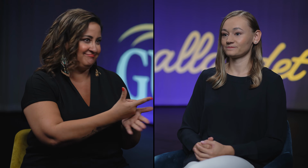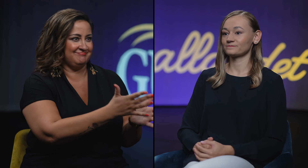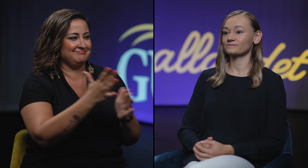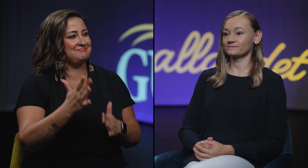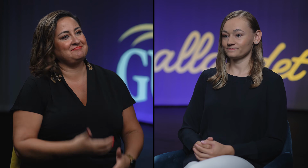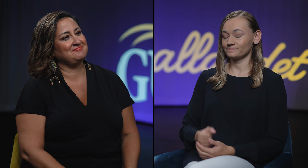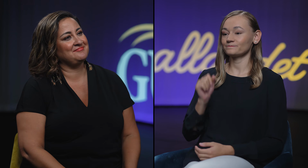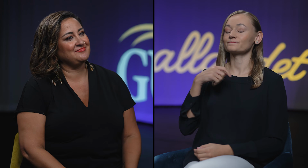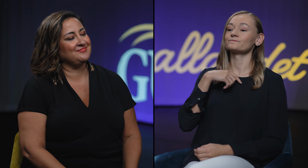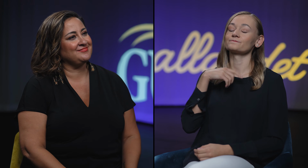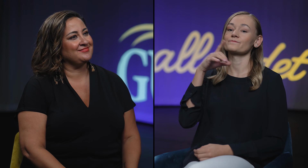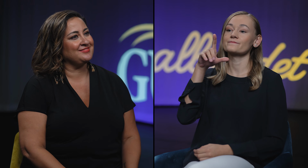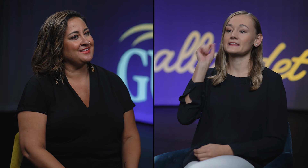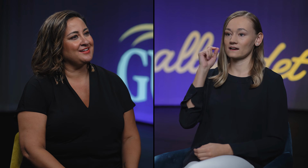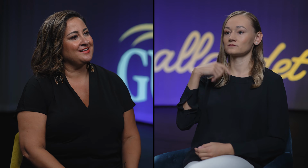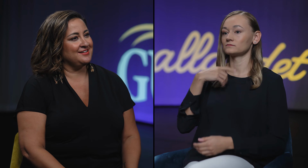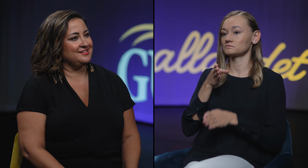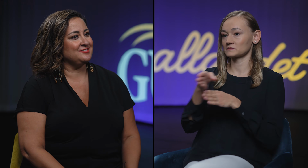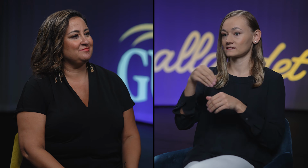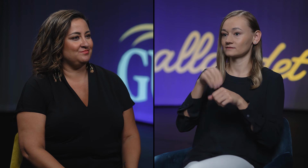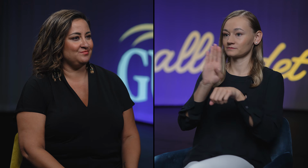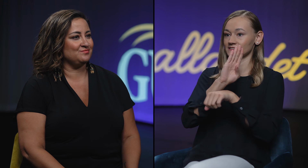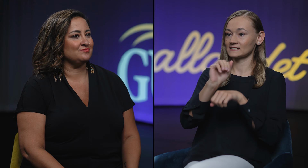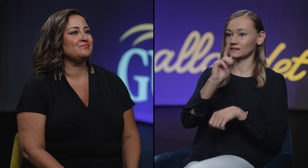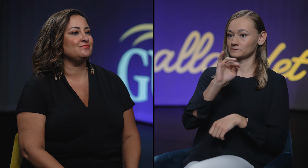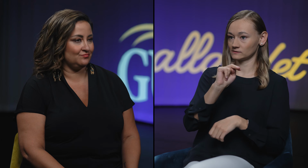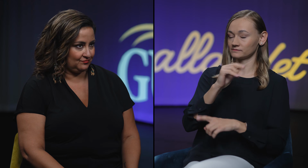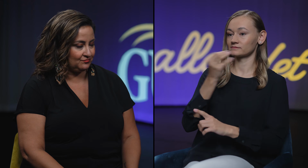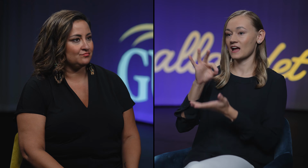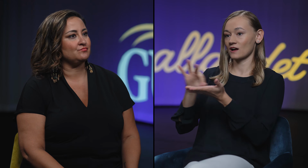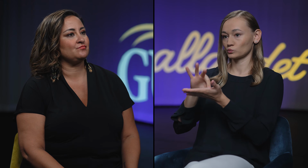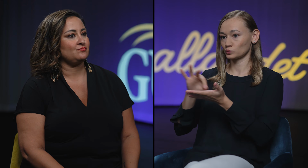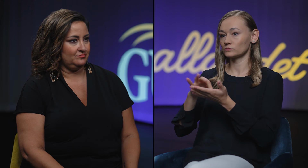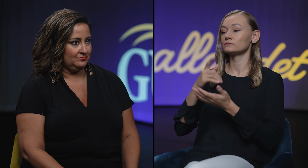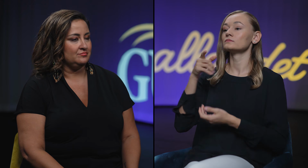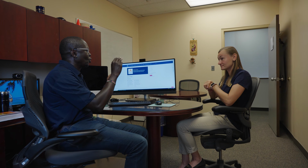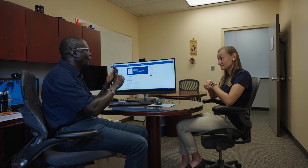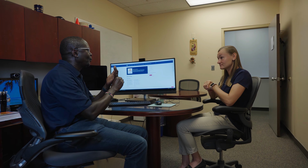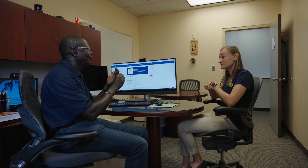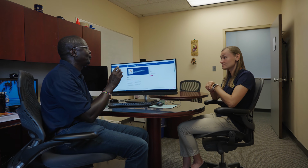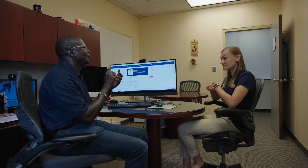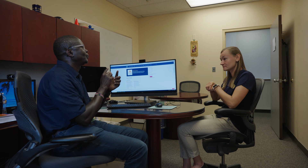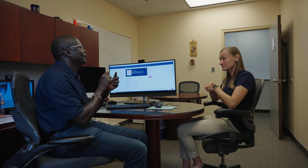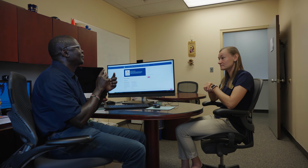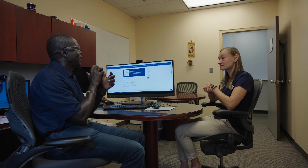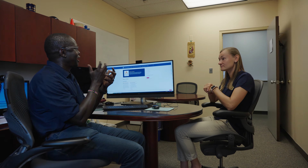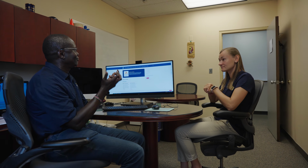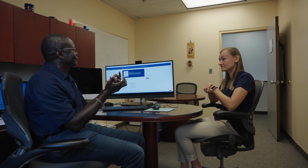graduation. When I was a student, I majored in business administration and accounting. Gallaudet helped me narrow down what I